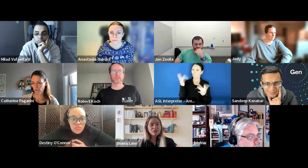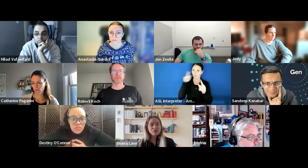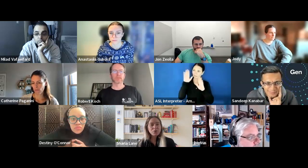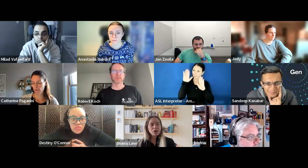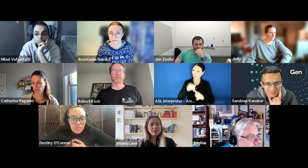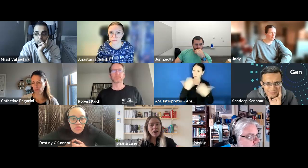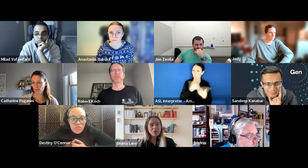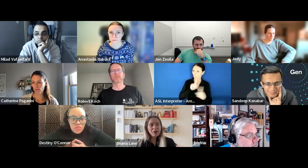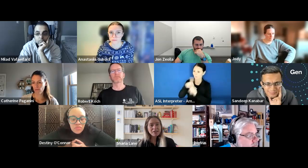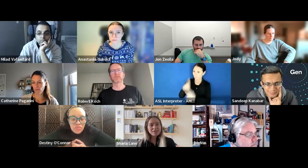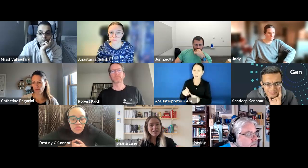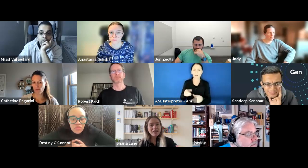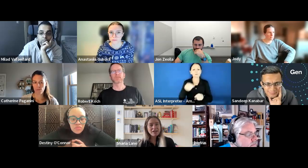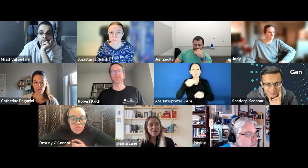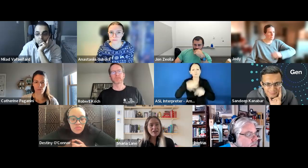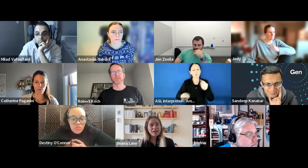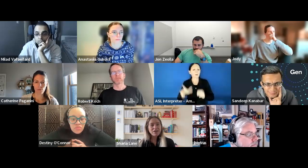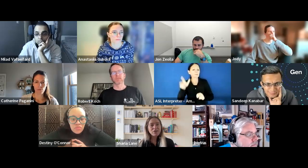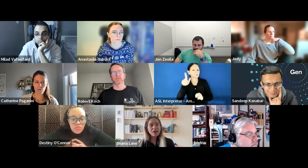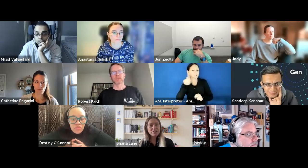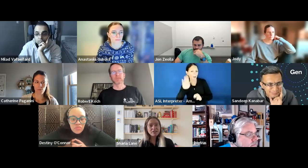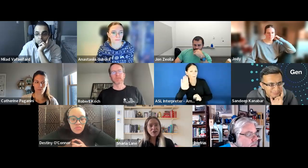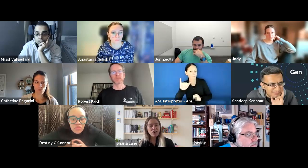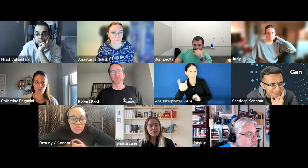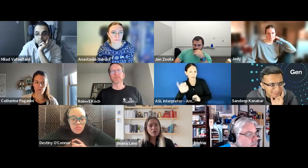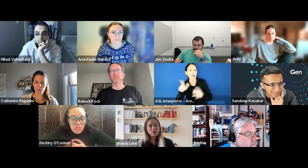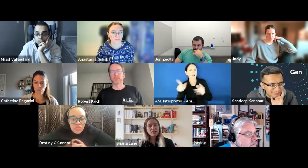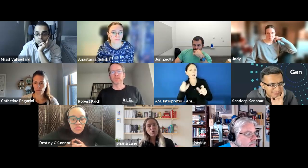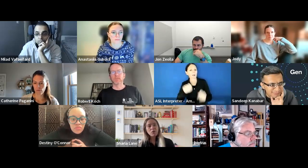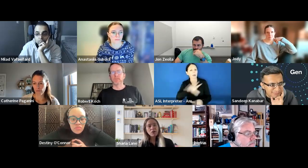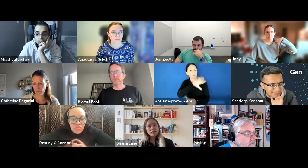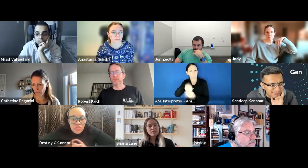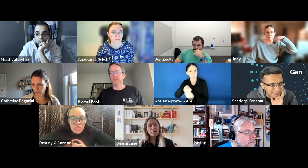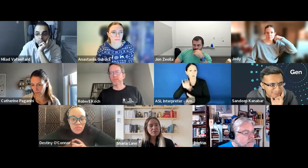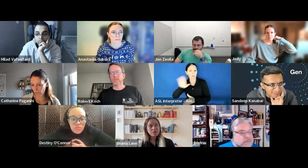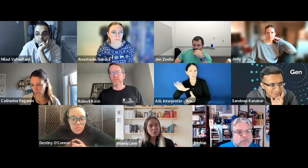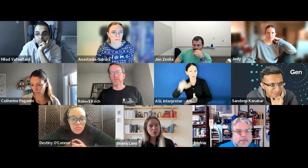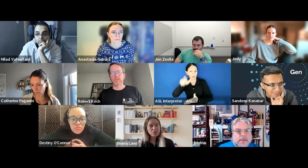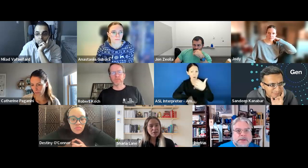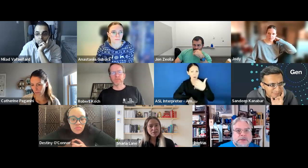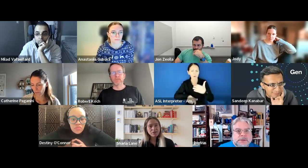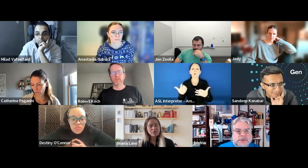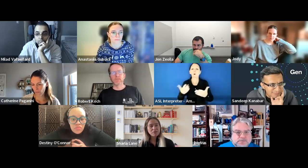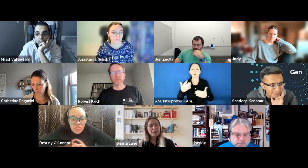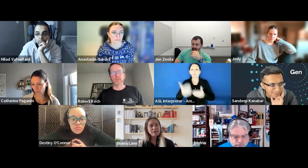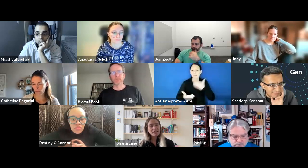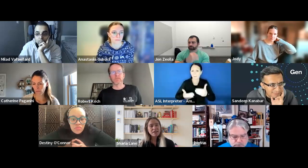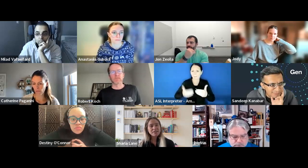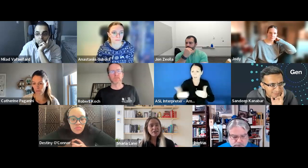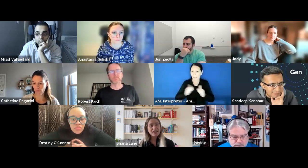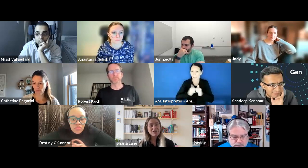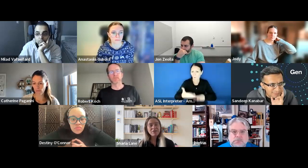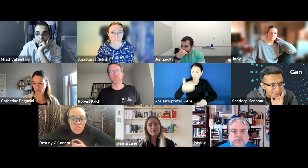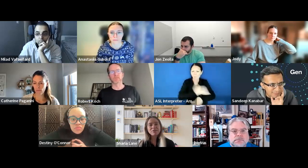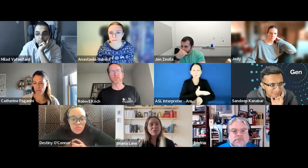is short sound bites that they can then integrate into their article, or steps for improvements, or just basic